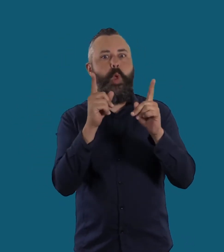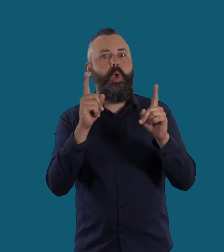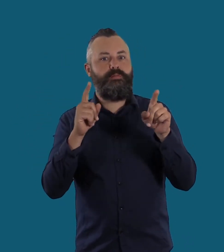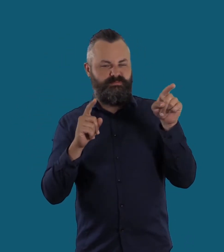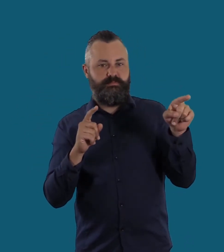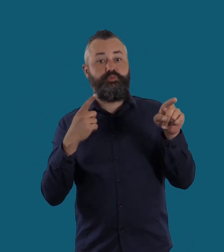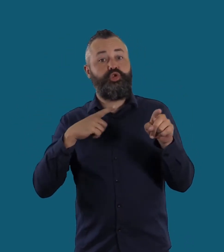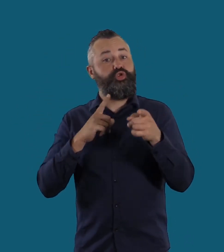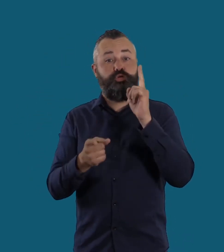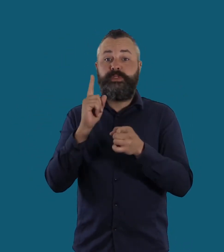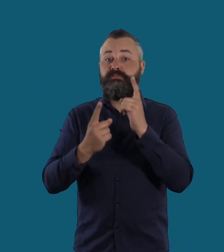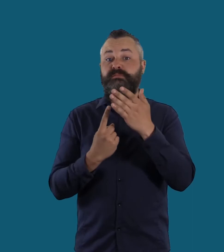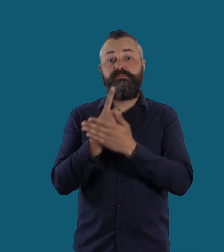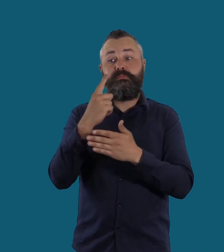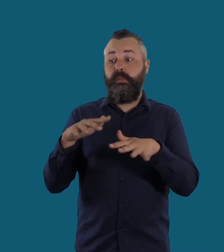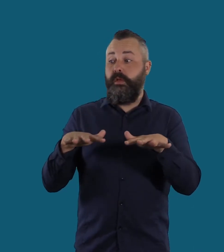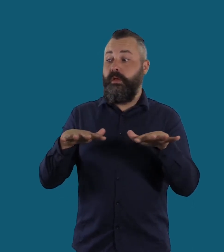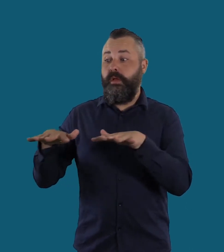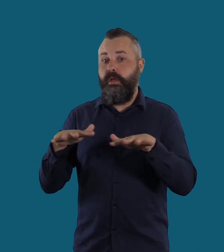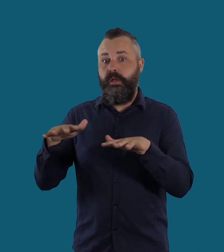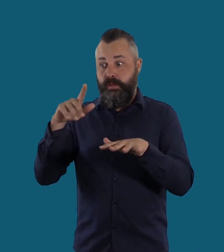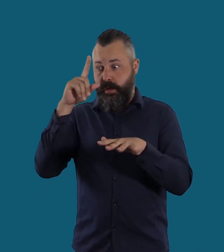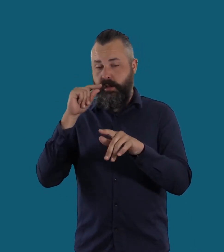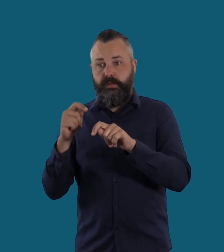which provides a warning if an earthquake has the potential to cause a tsunami.